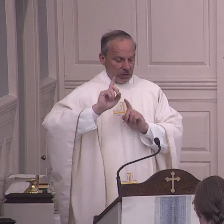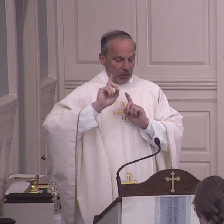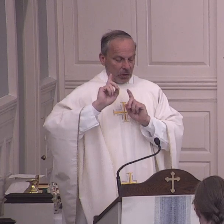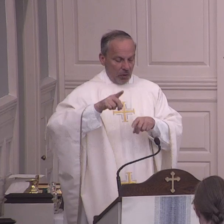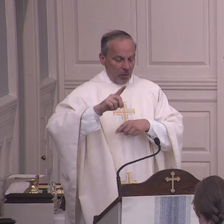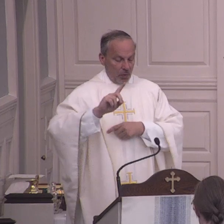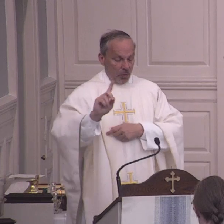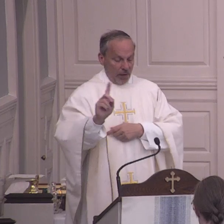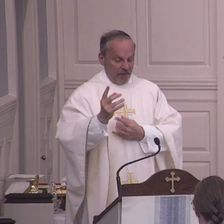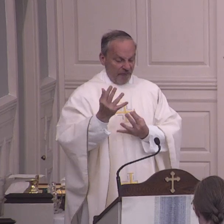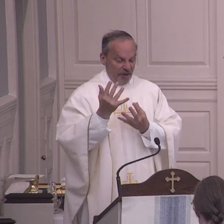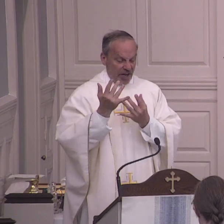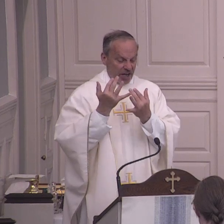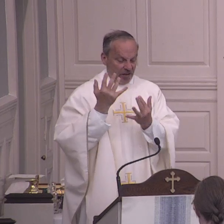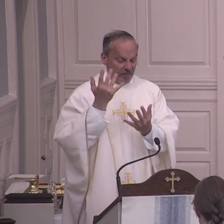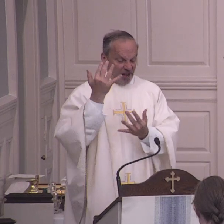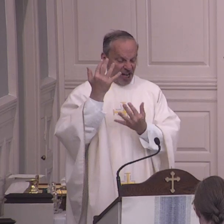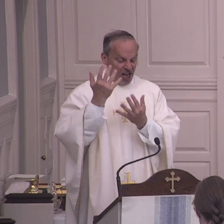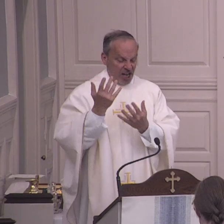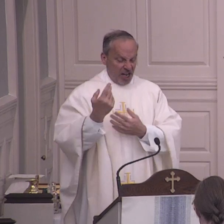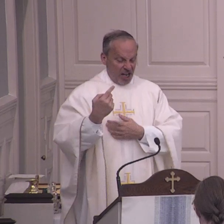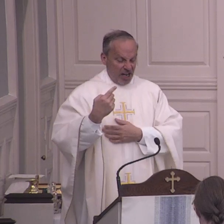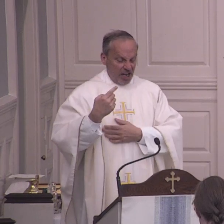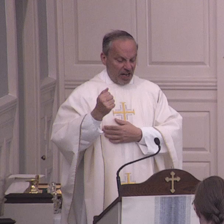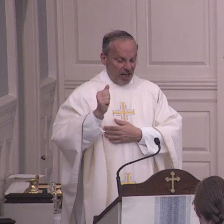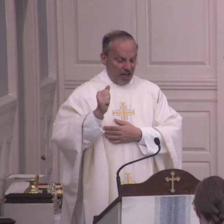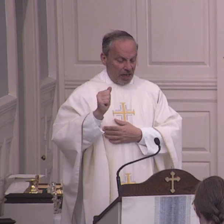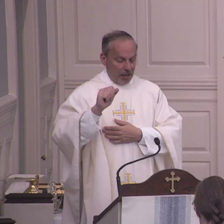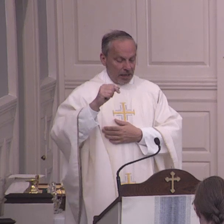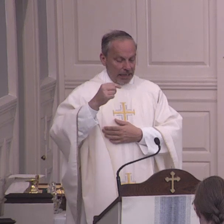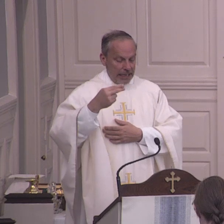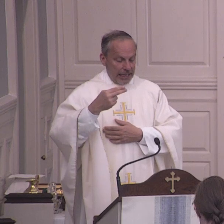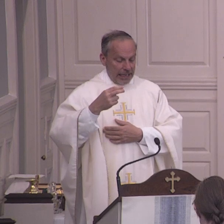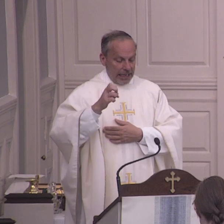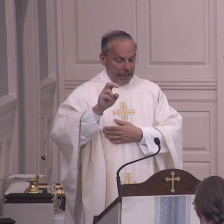will be liable to fiery Gehenna.